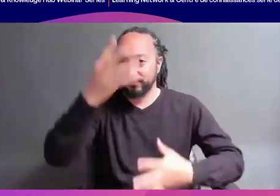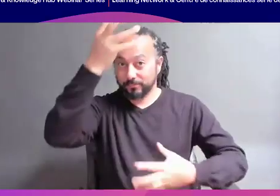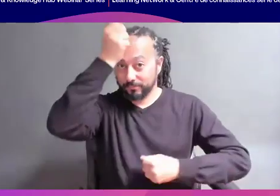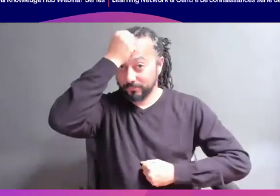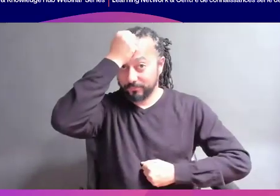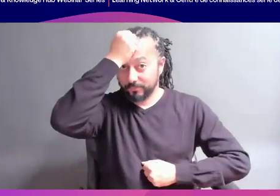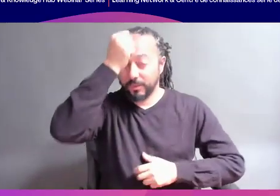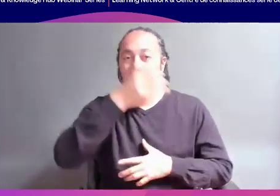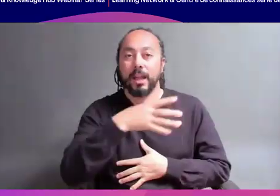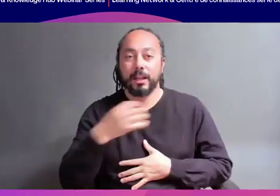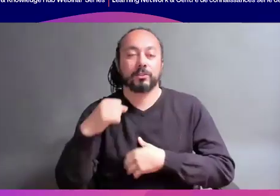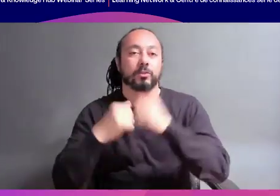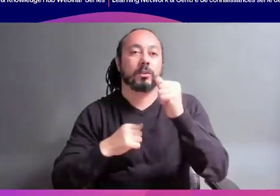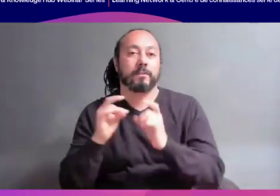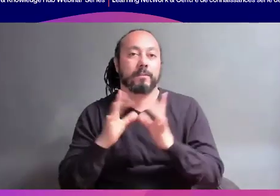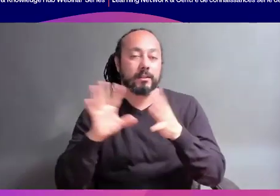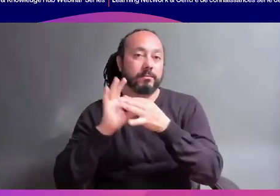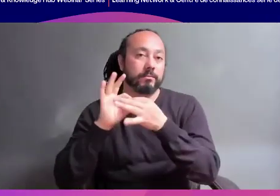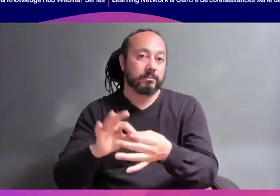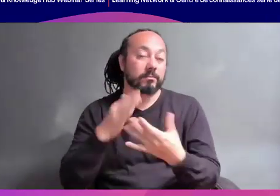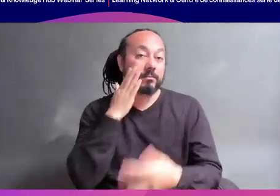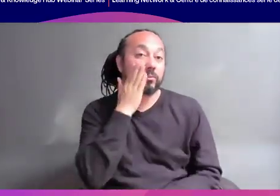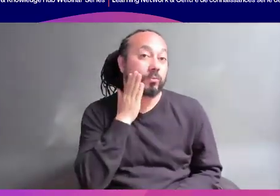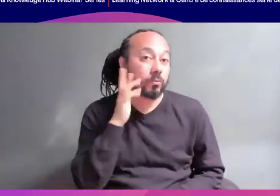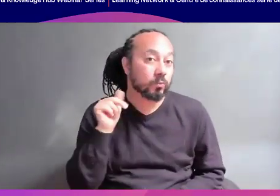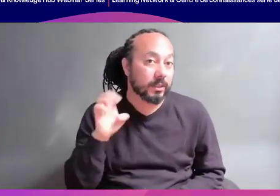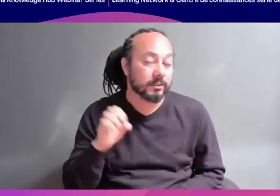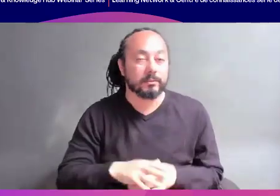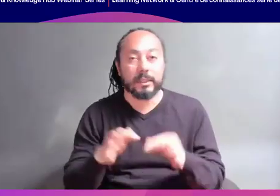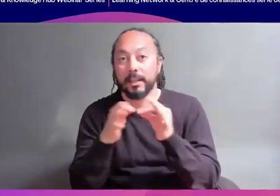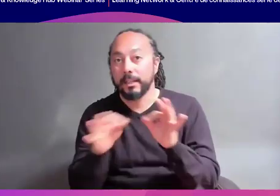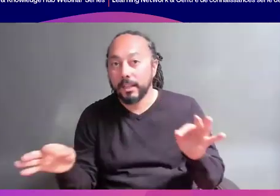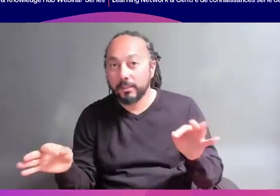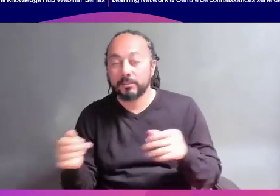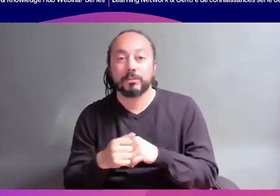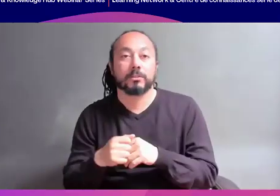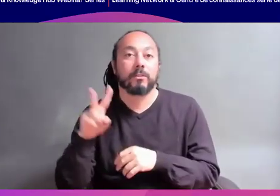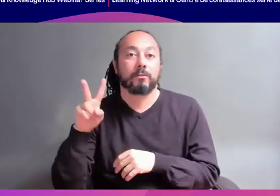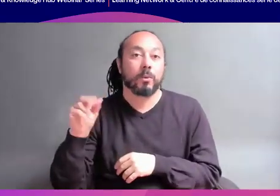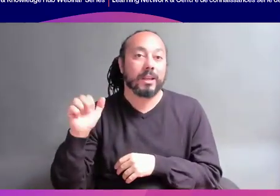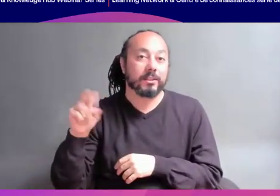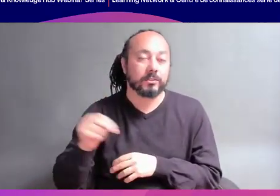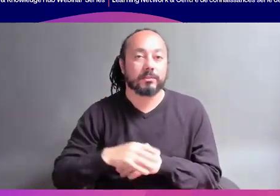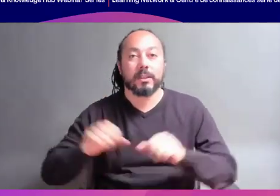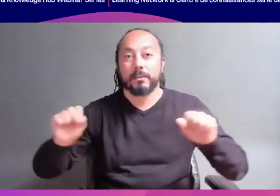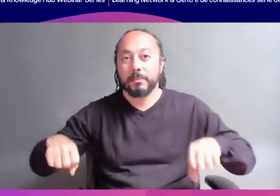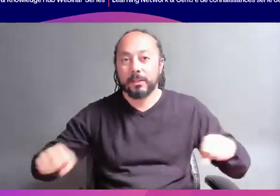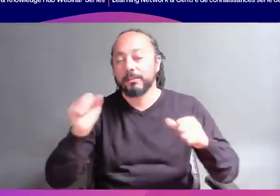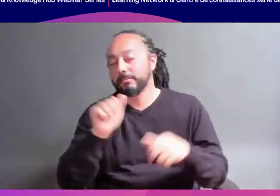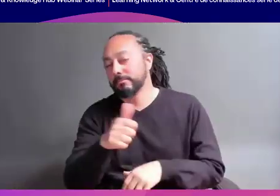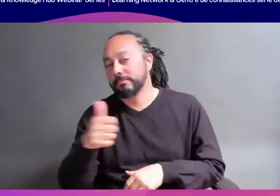well as structural violence associated with race, language, location, ability, and others.